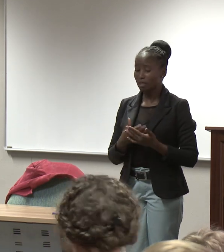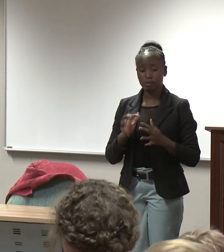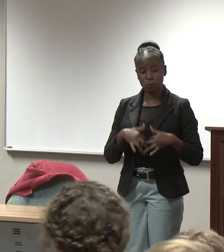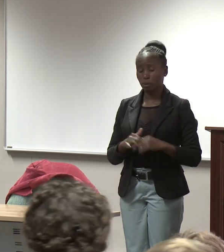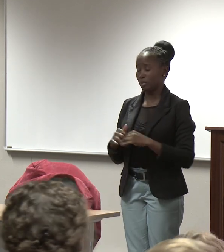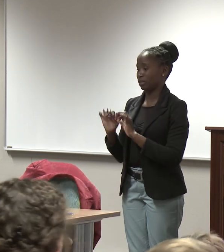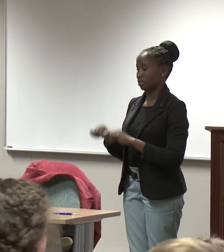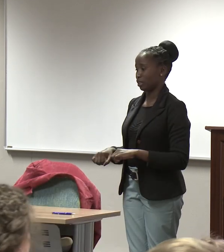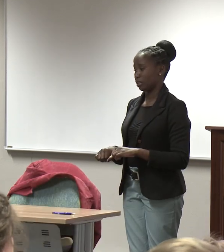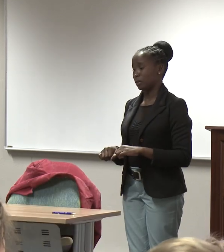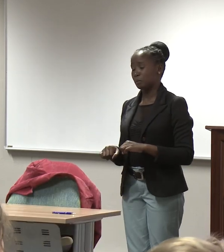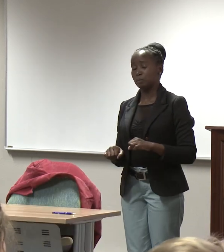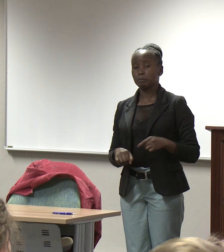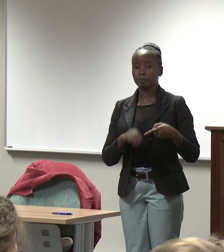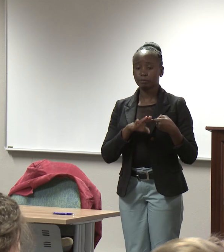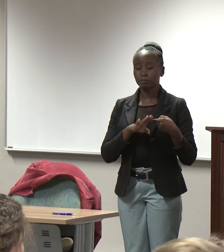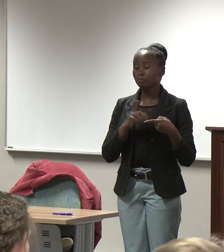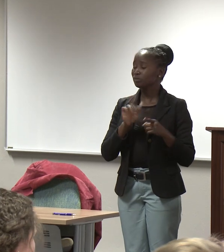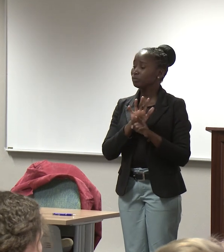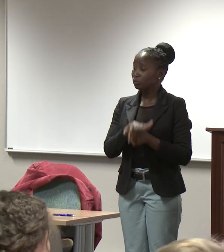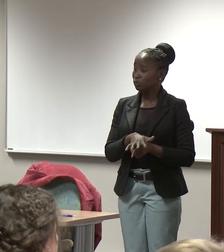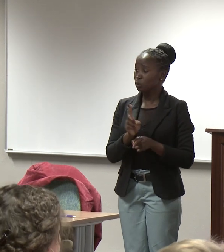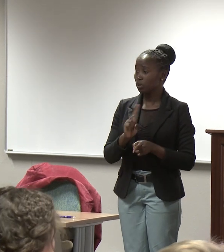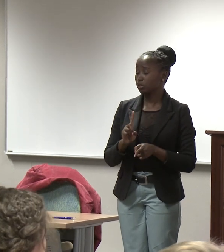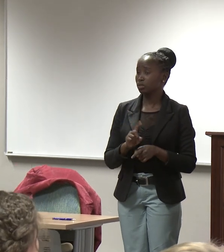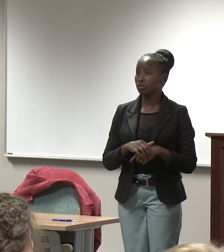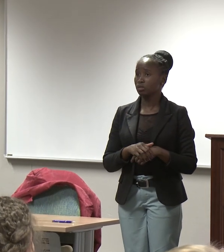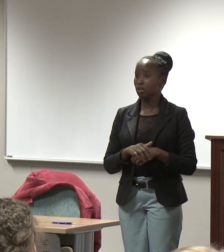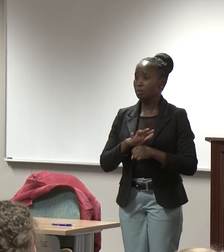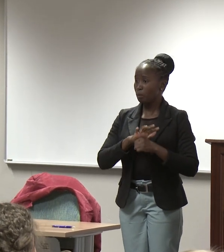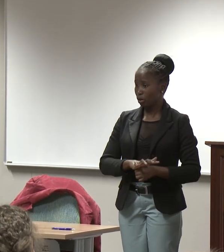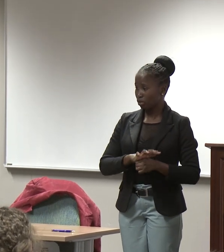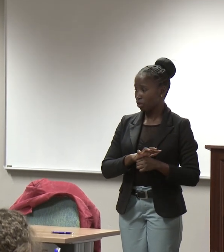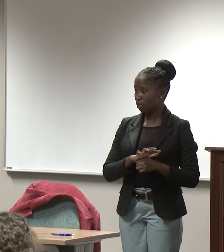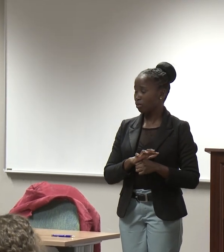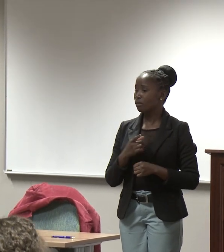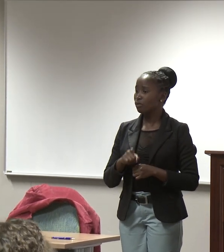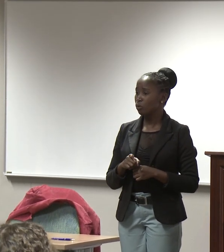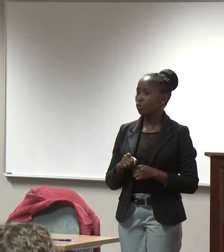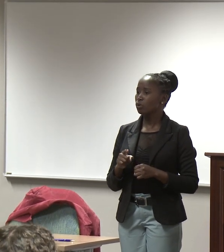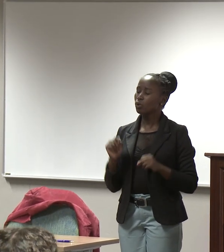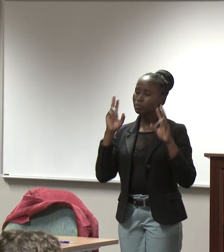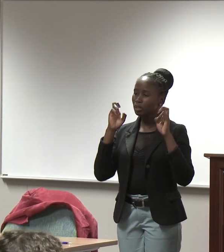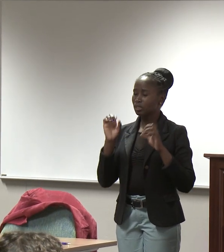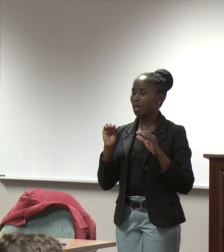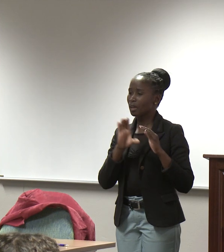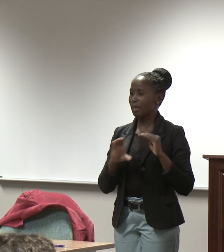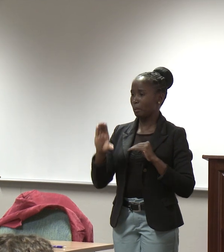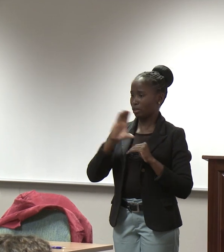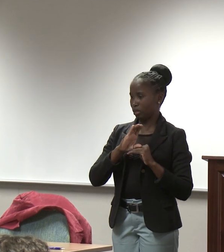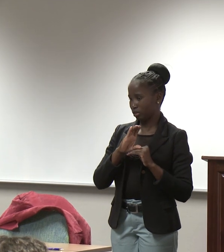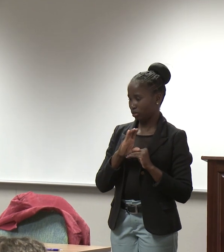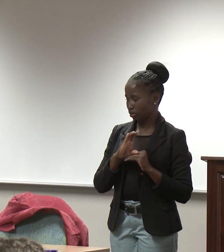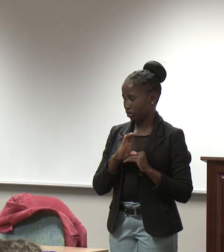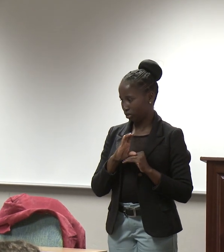one is the pressure of what I call university capitalism. Since the Merrill